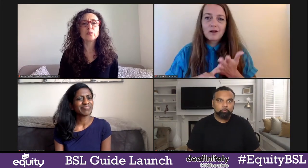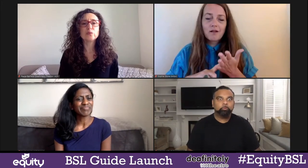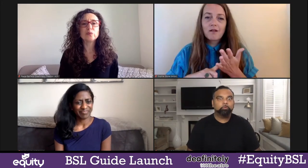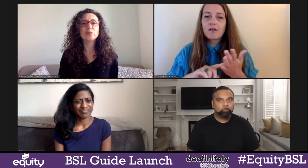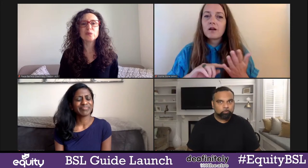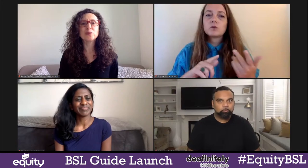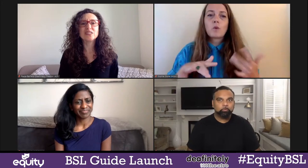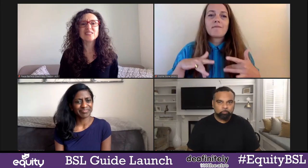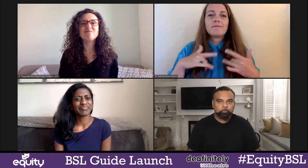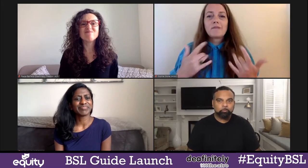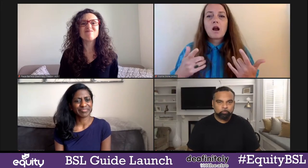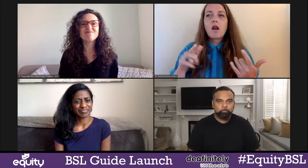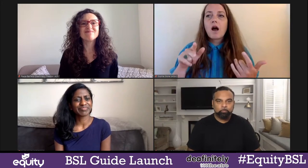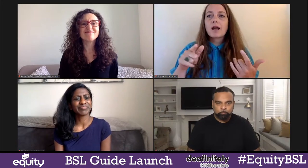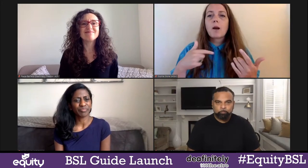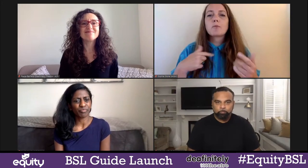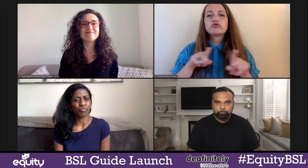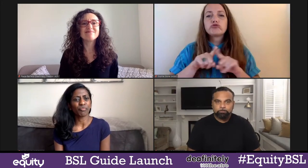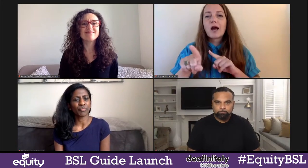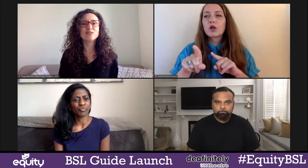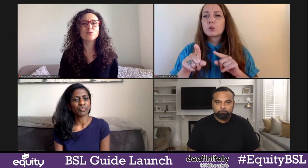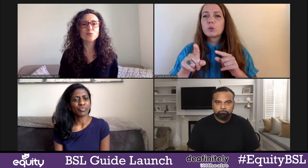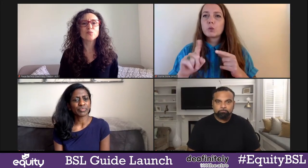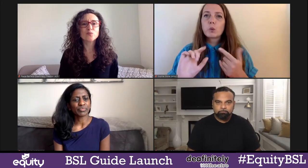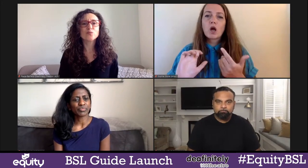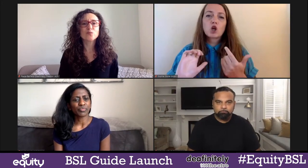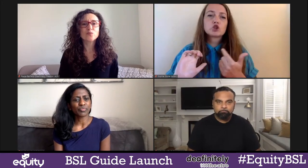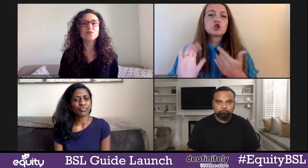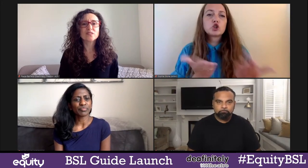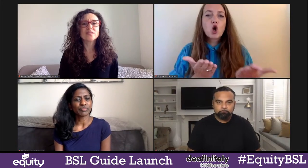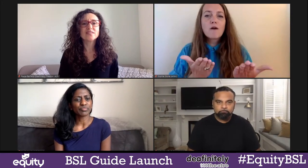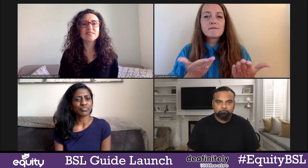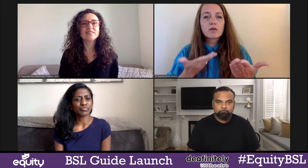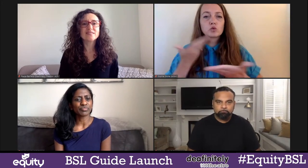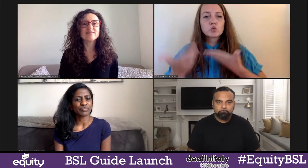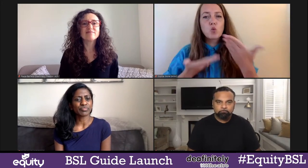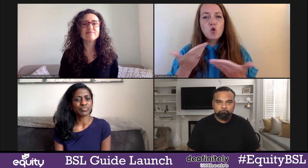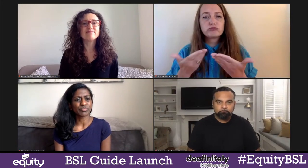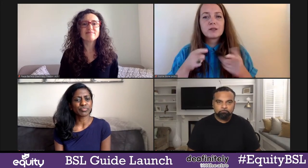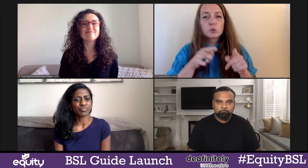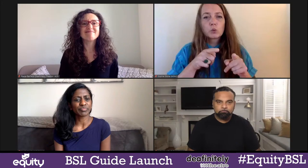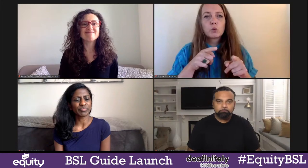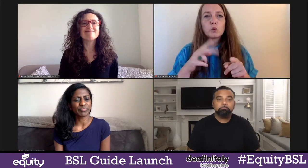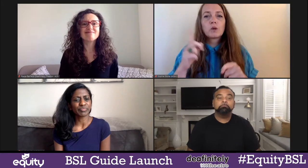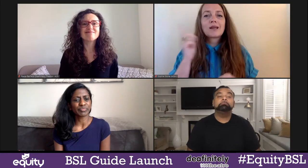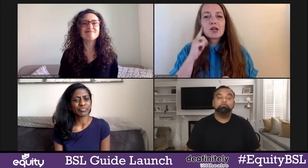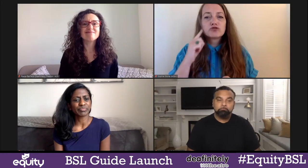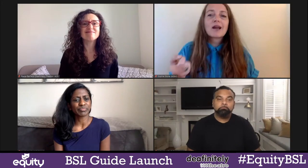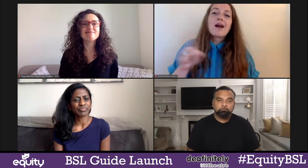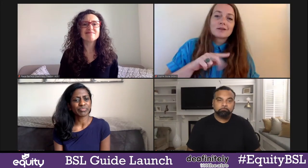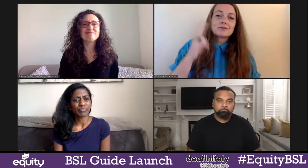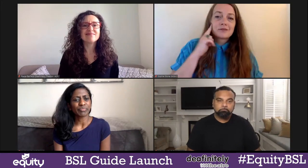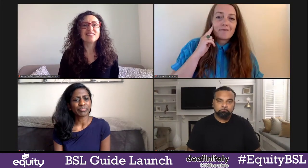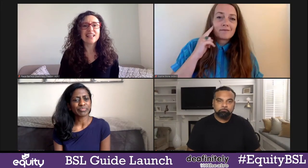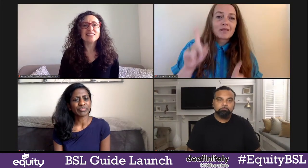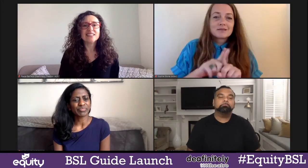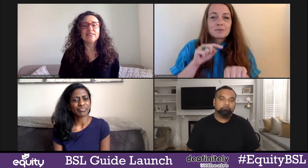sign at the same time. Well, that's not BSL, that's sign supported English. And it seems to be that it's